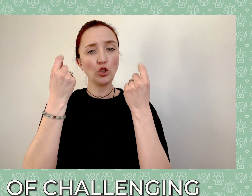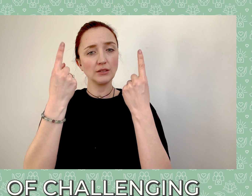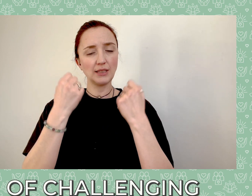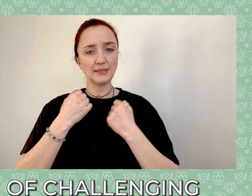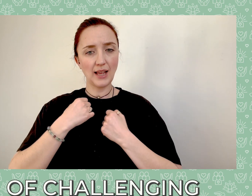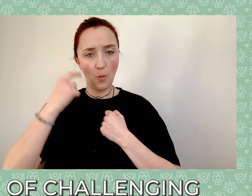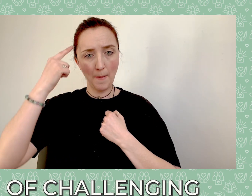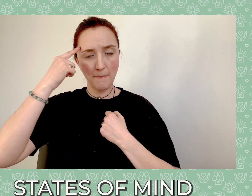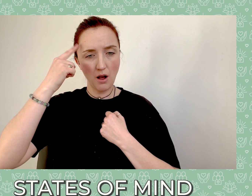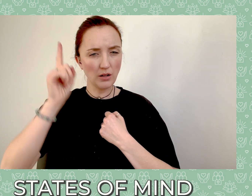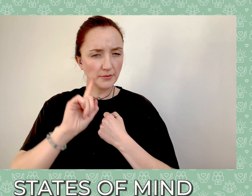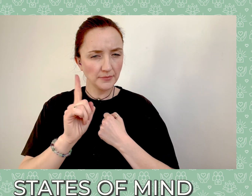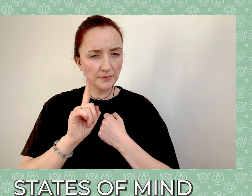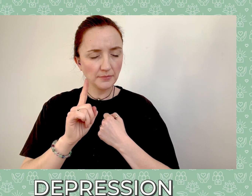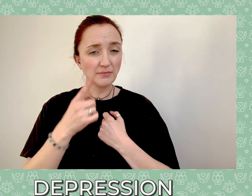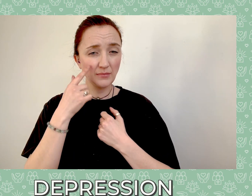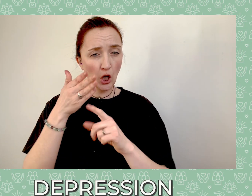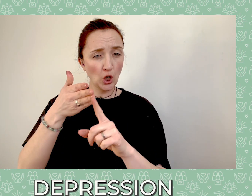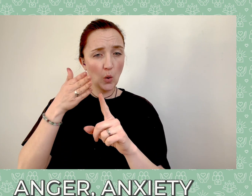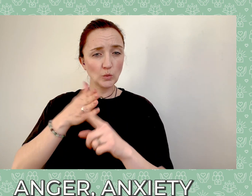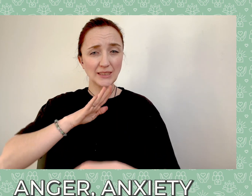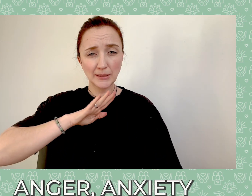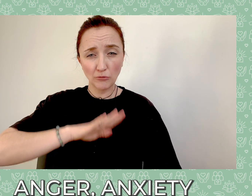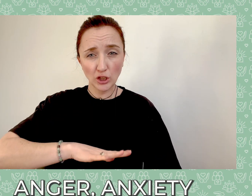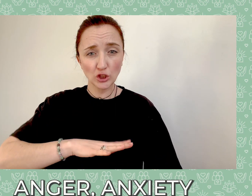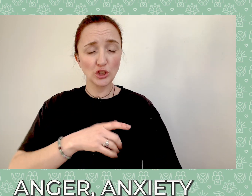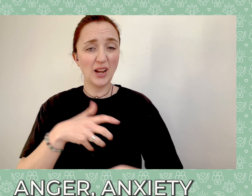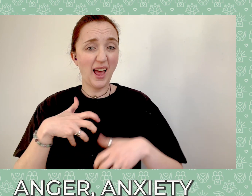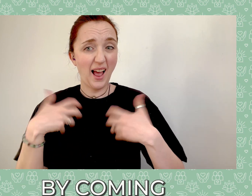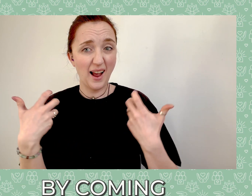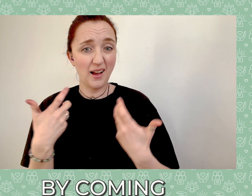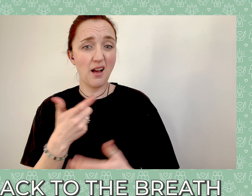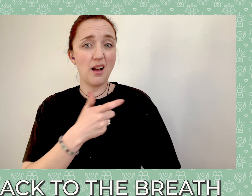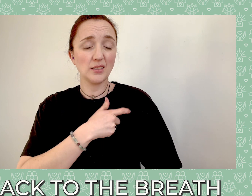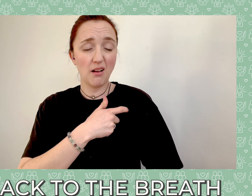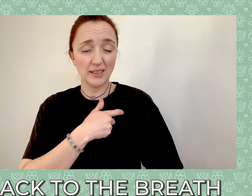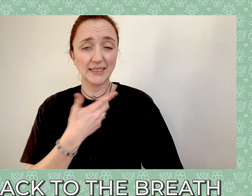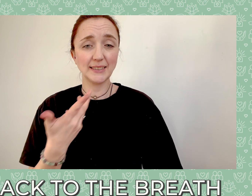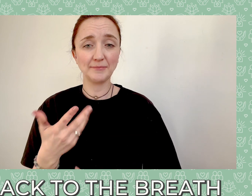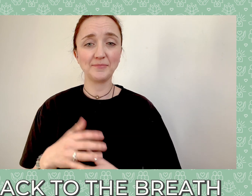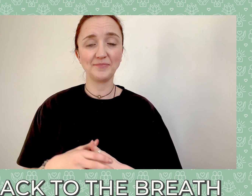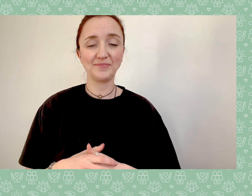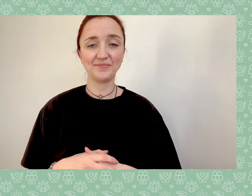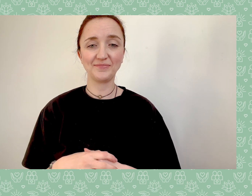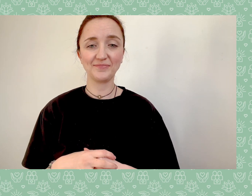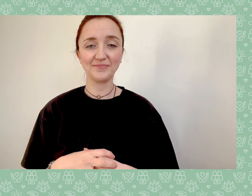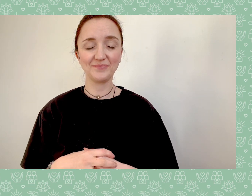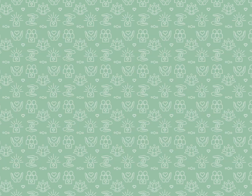onset of challenging states of mind, depression, anger, anxiety, by coming back to the breath.